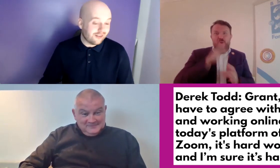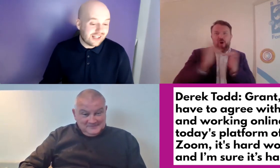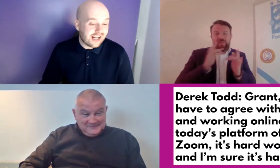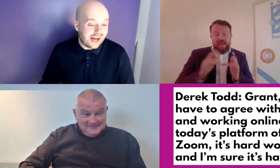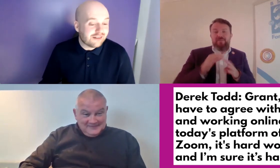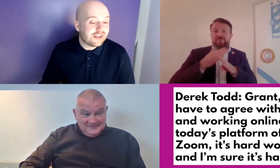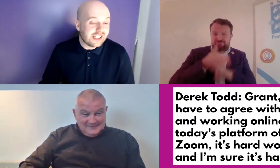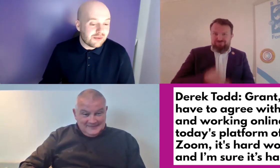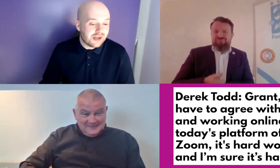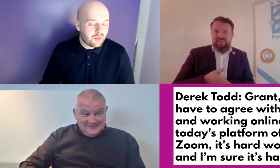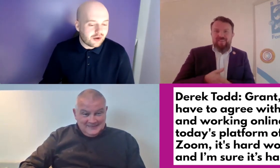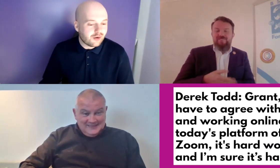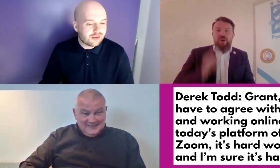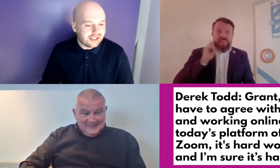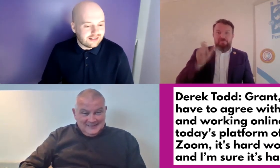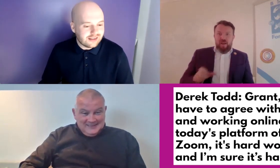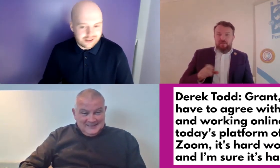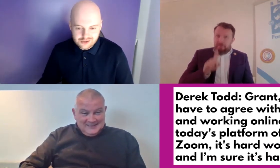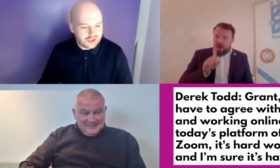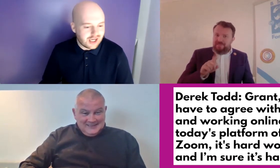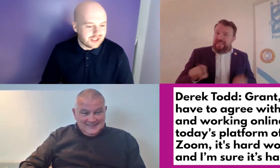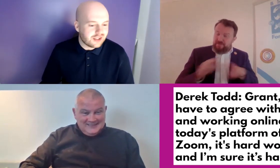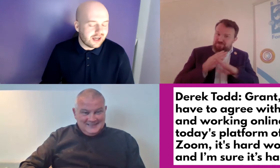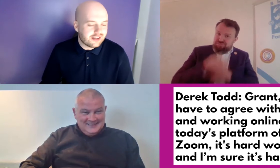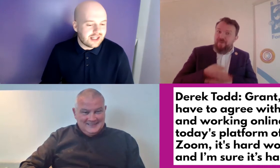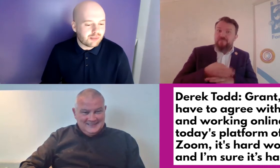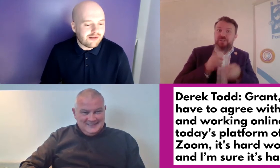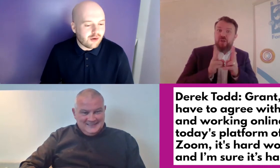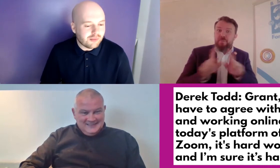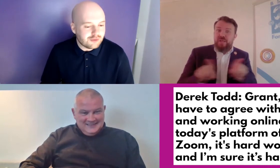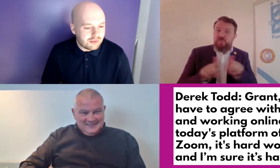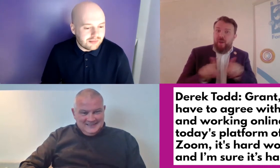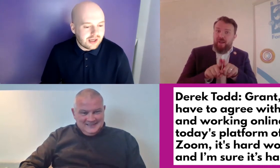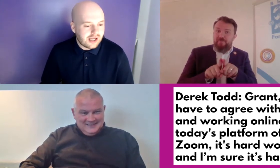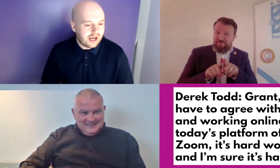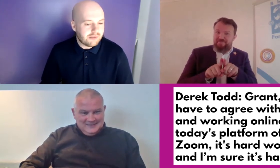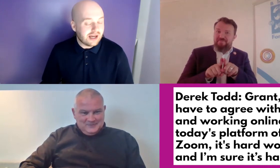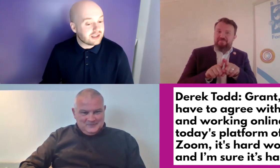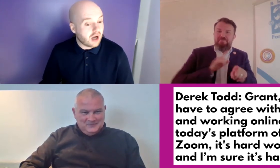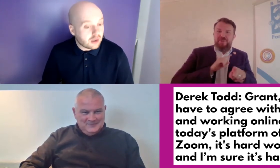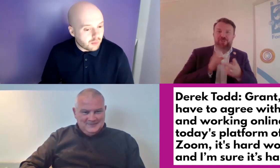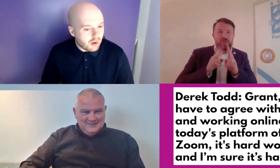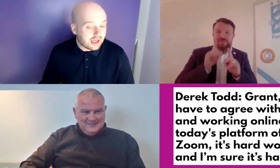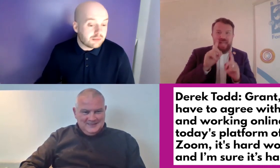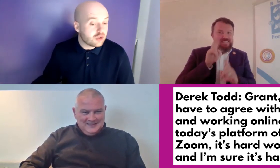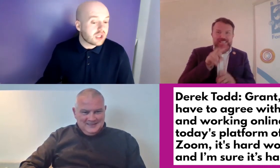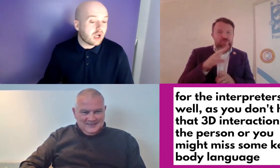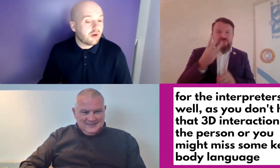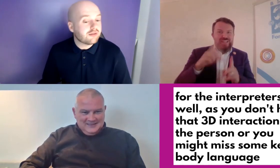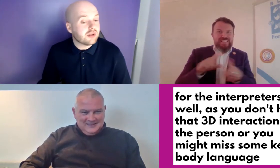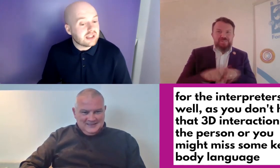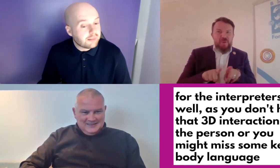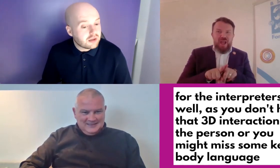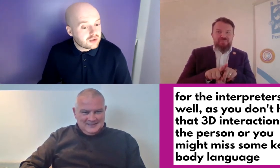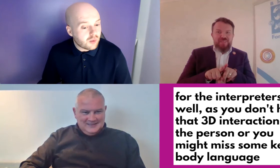Oh, Grant, I have to agree with you. Working online, such as today's platform of Zoom, it's hard work, and I'm sure it's hard work